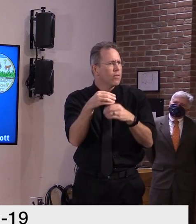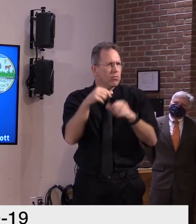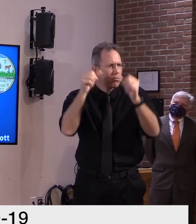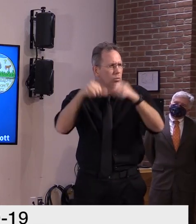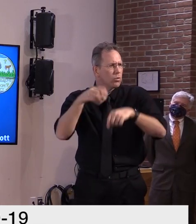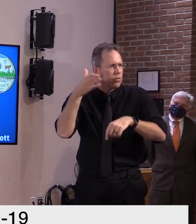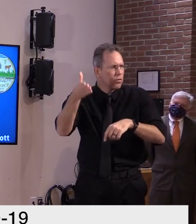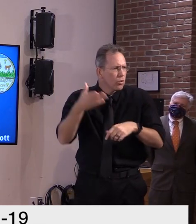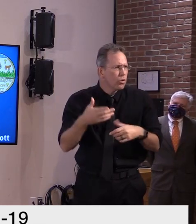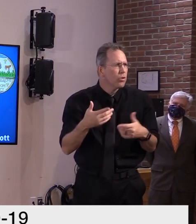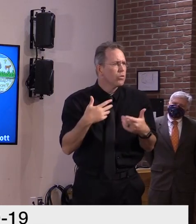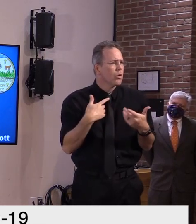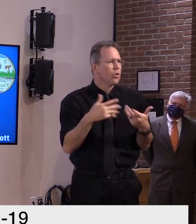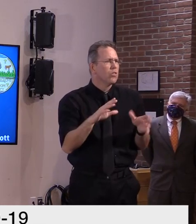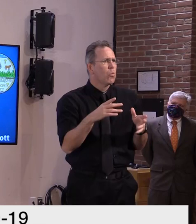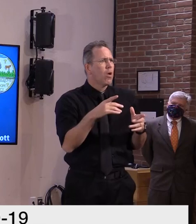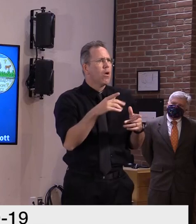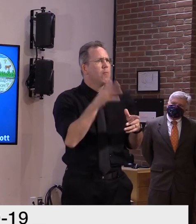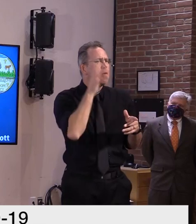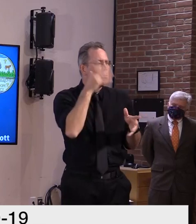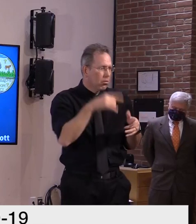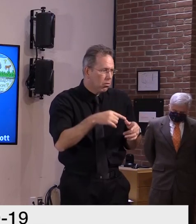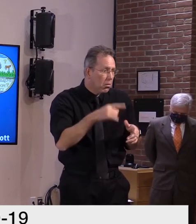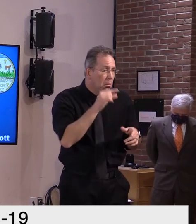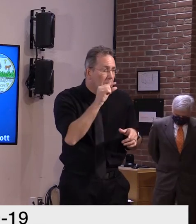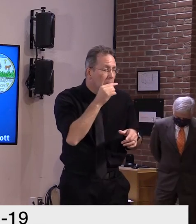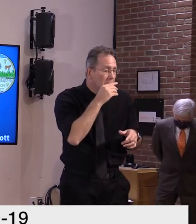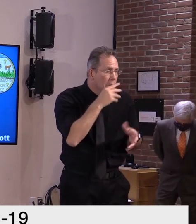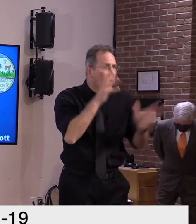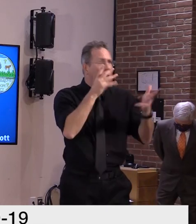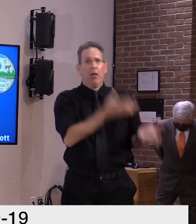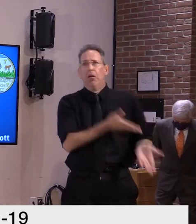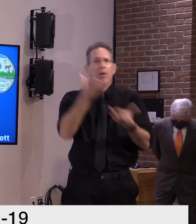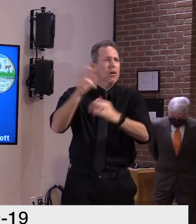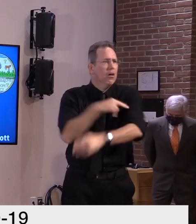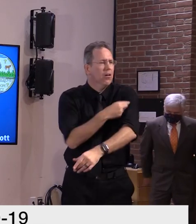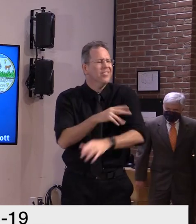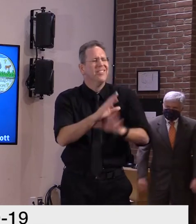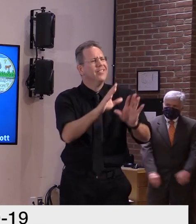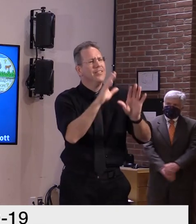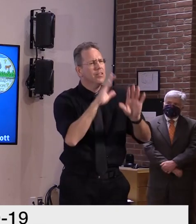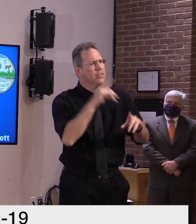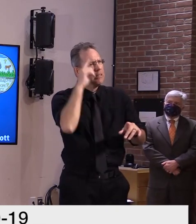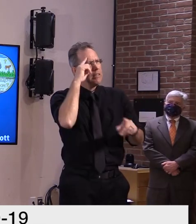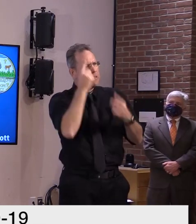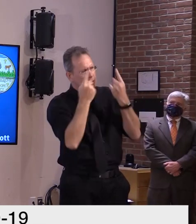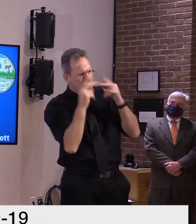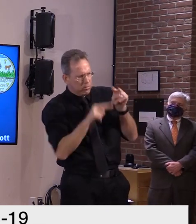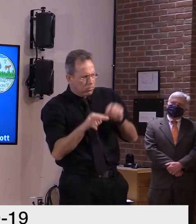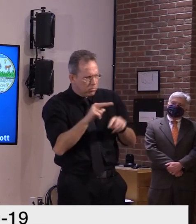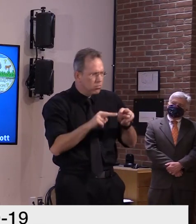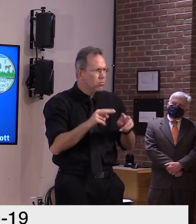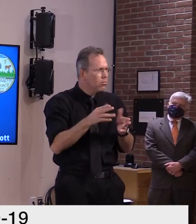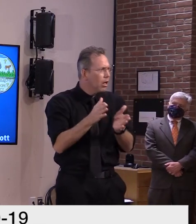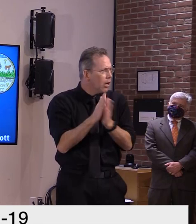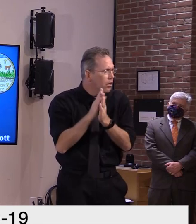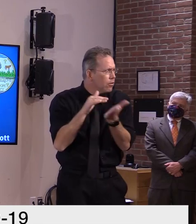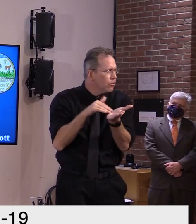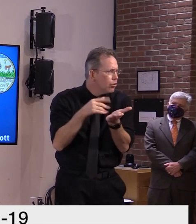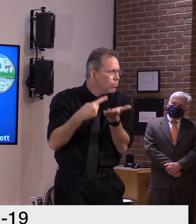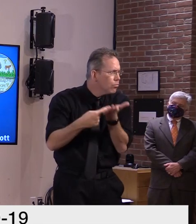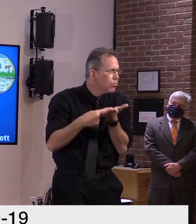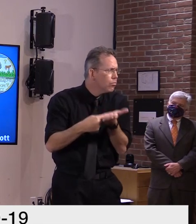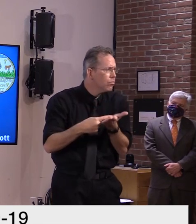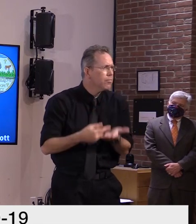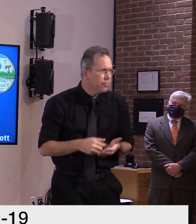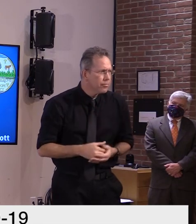that guidance. But again, not being so flexible that we're going to just miss cases that could be important